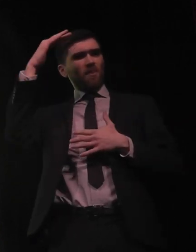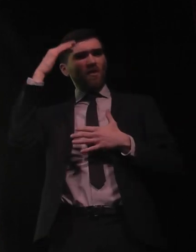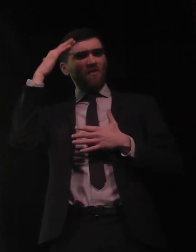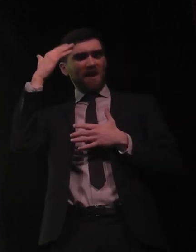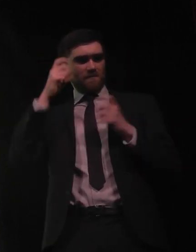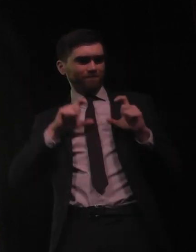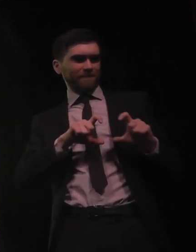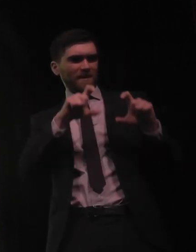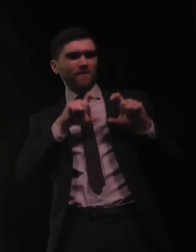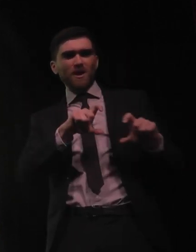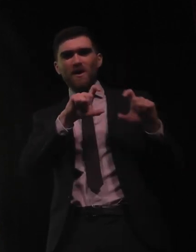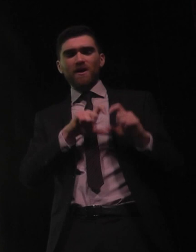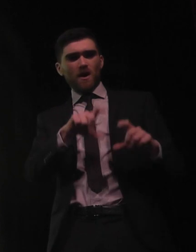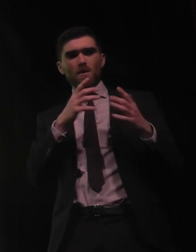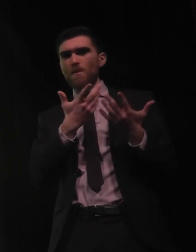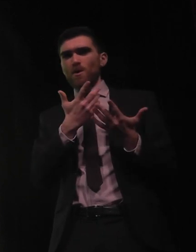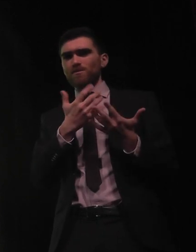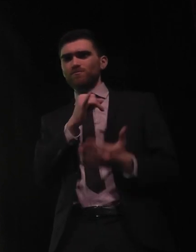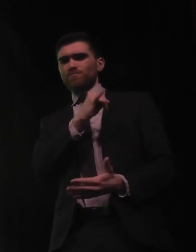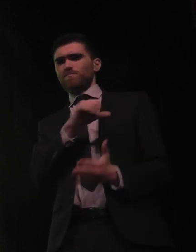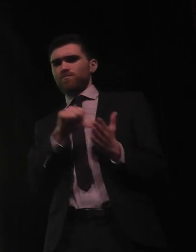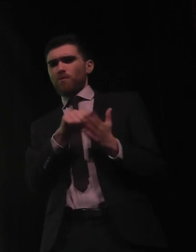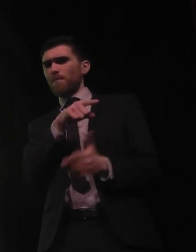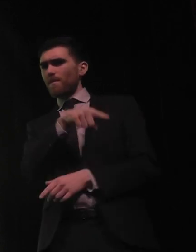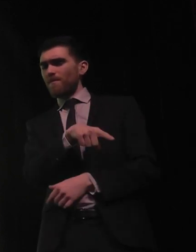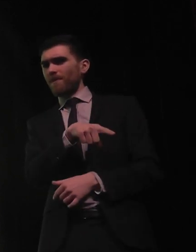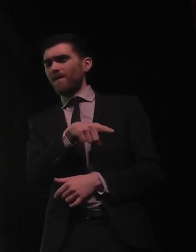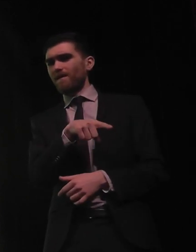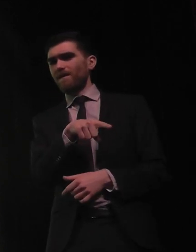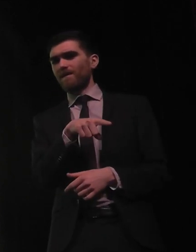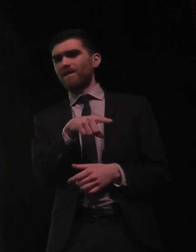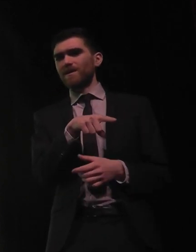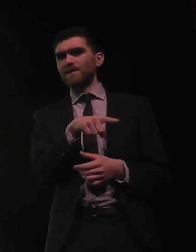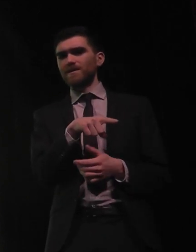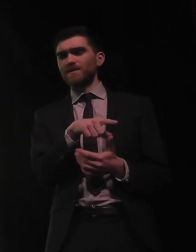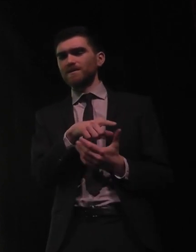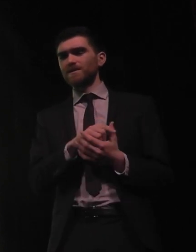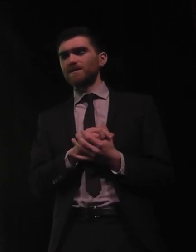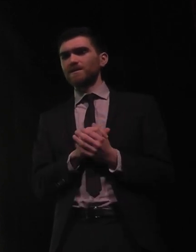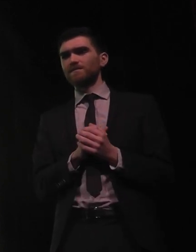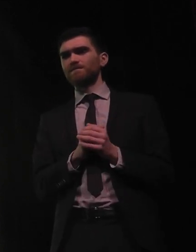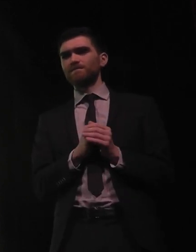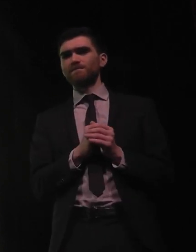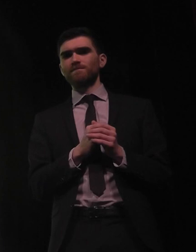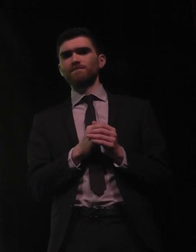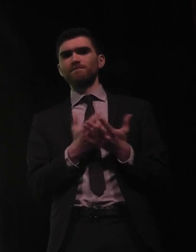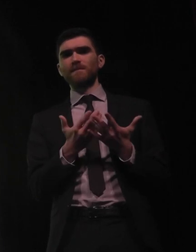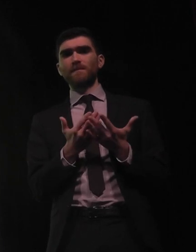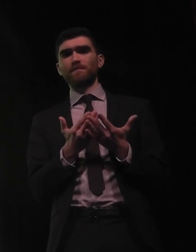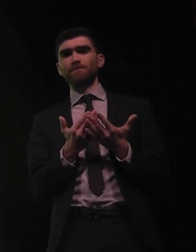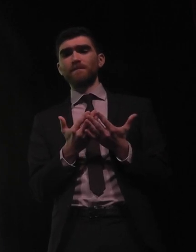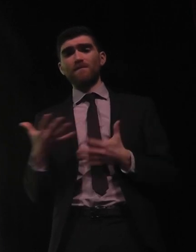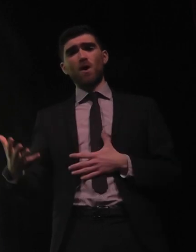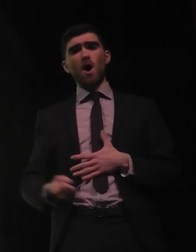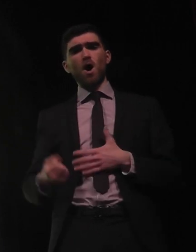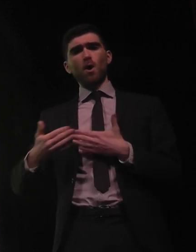there is a contradiction at the heart of this goal, even in the reflective minds of those most succumbing to it. The more you earn, the